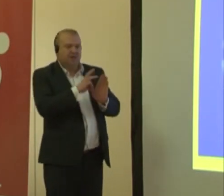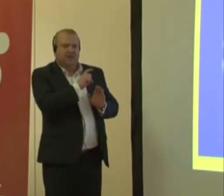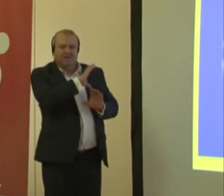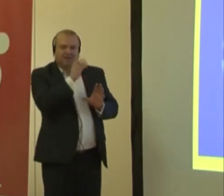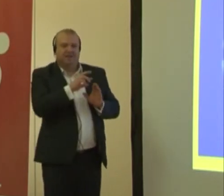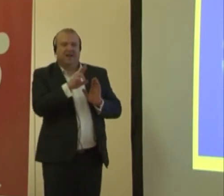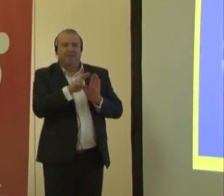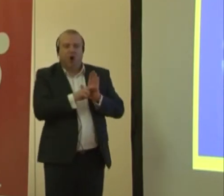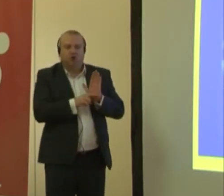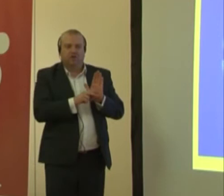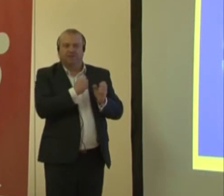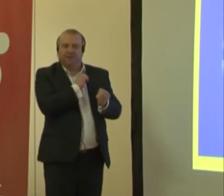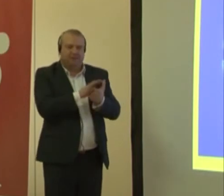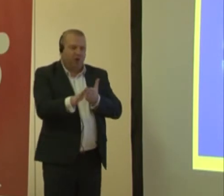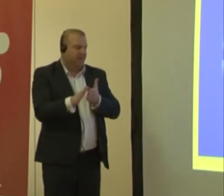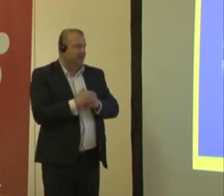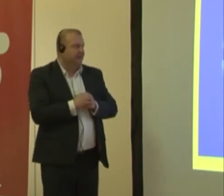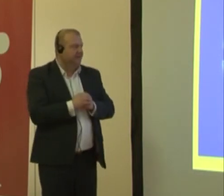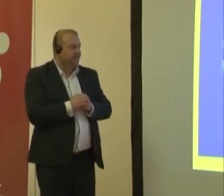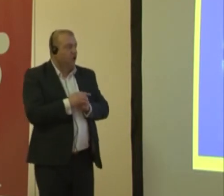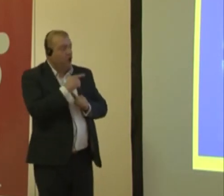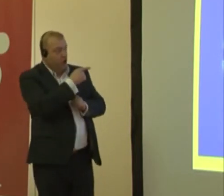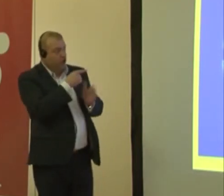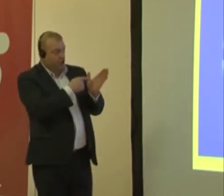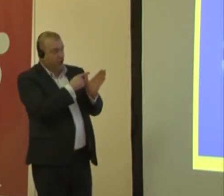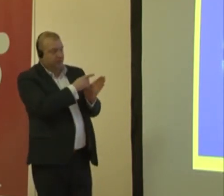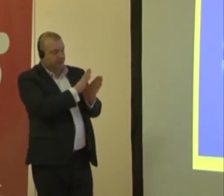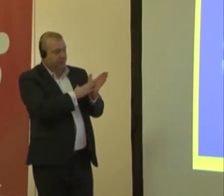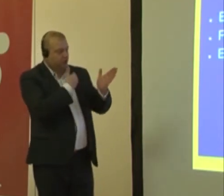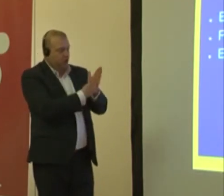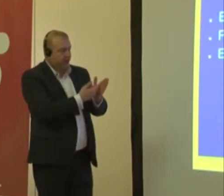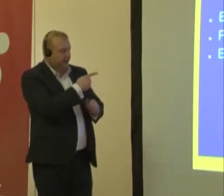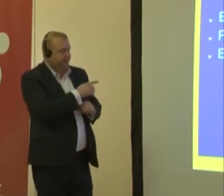Here are is an overview of some agency publications.